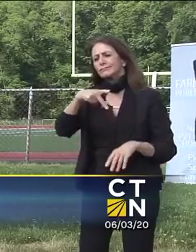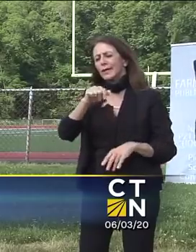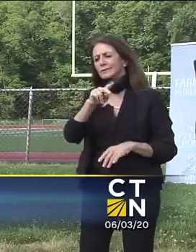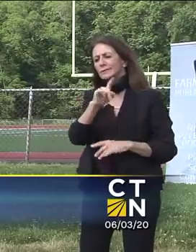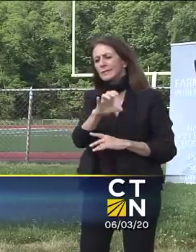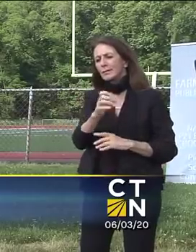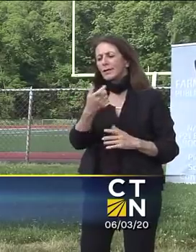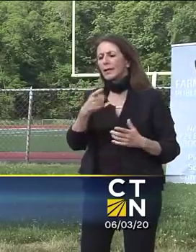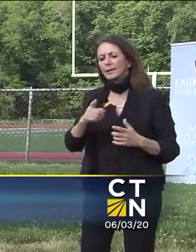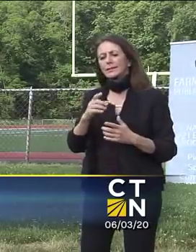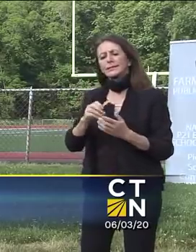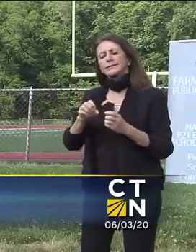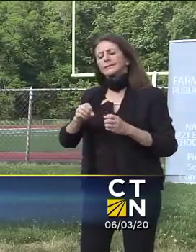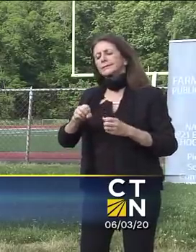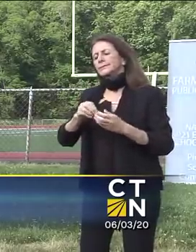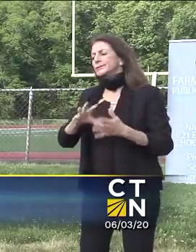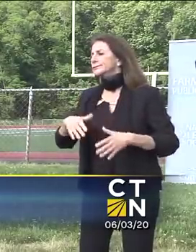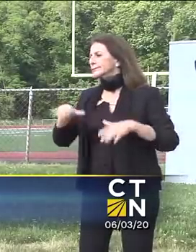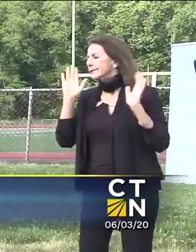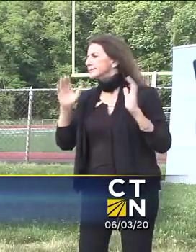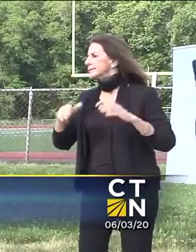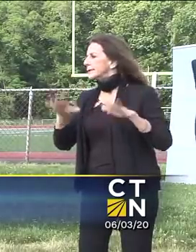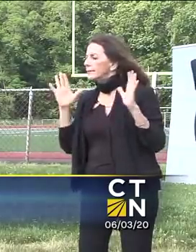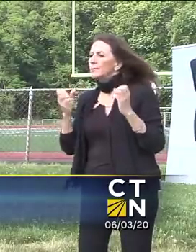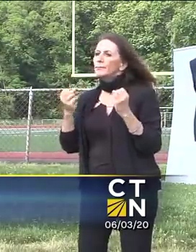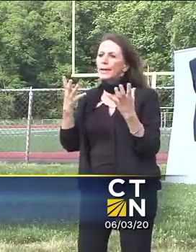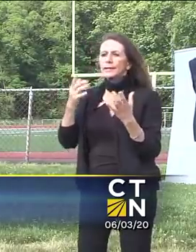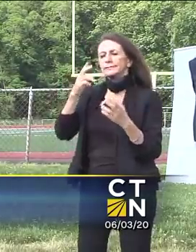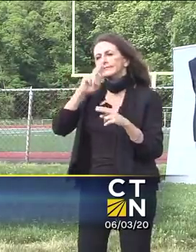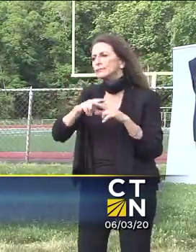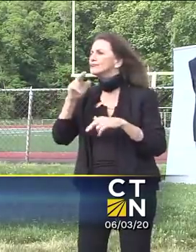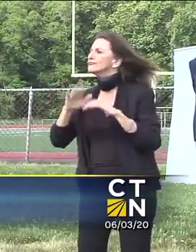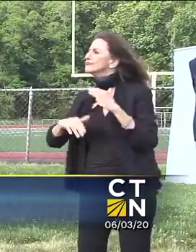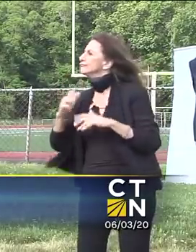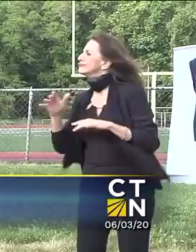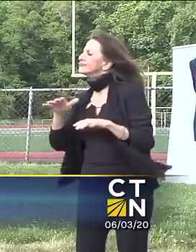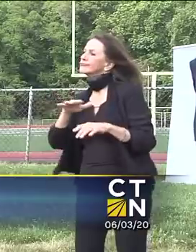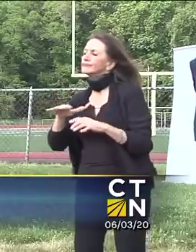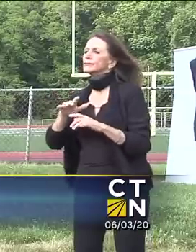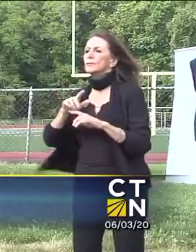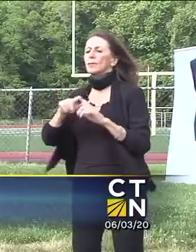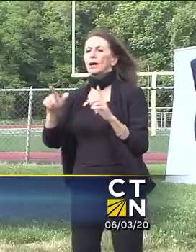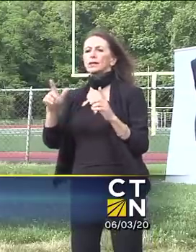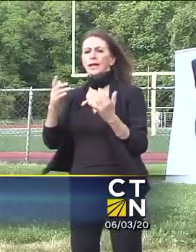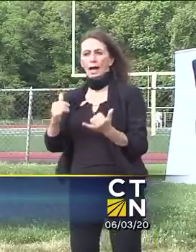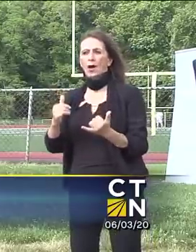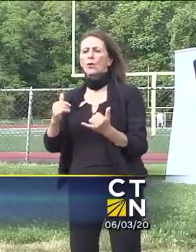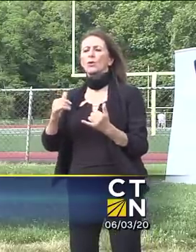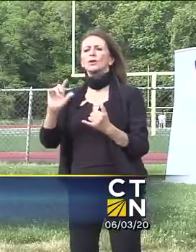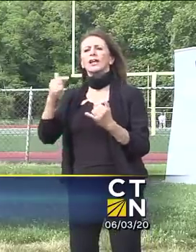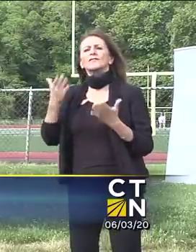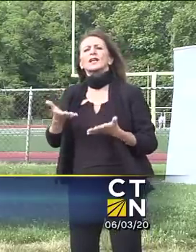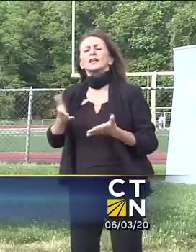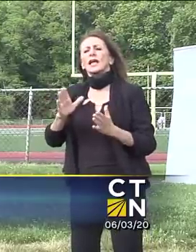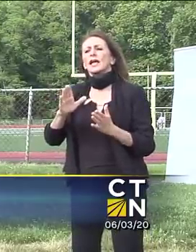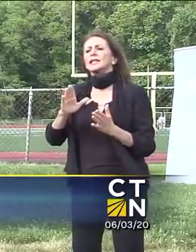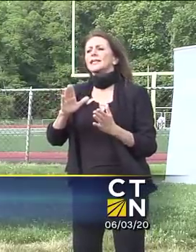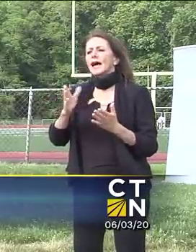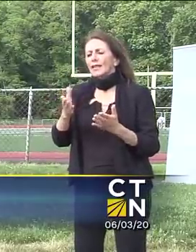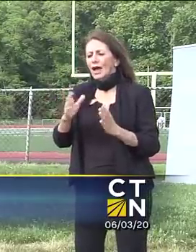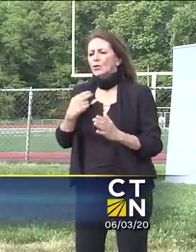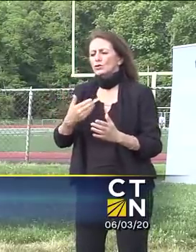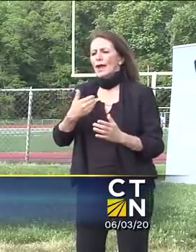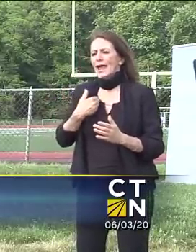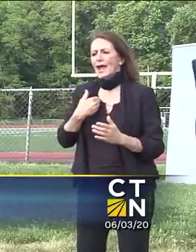that. The governor's announcement today of allowing flexibility in July for in-person